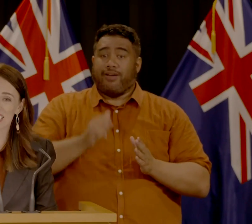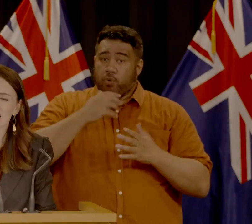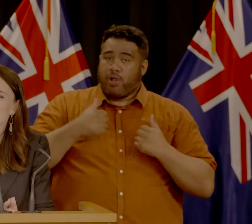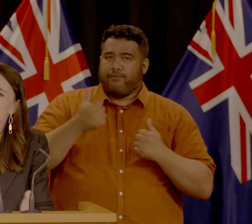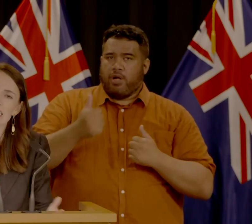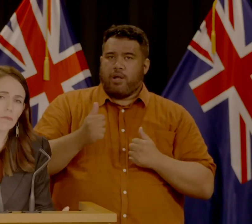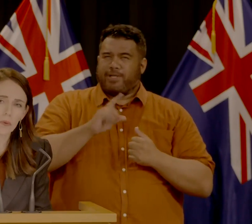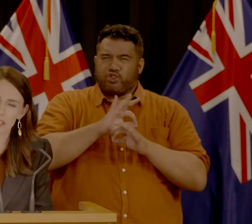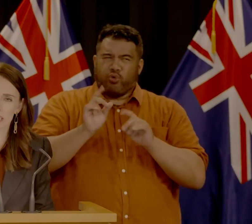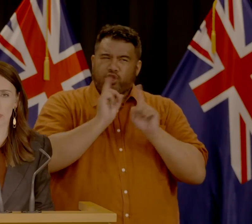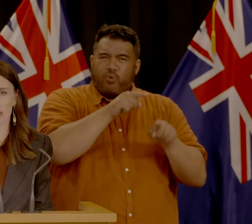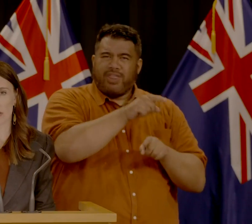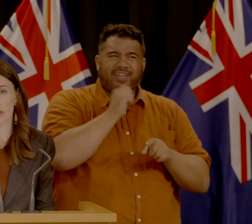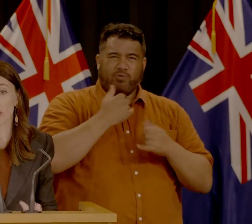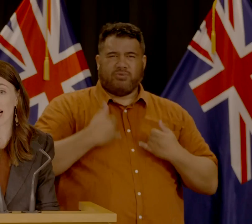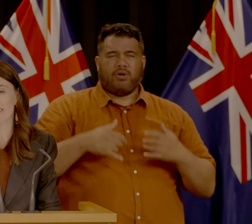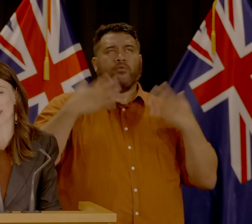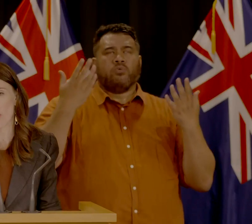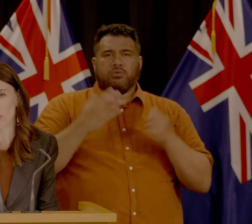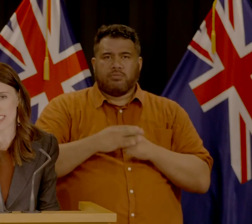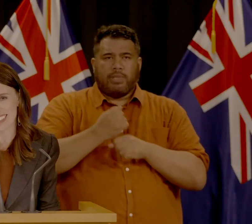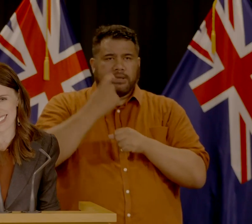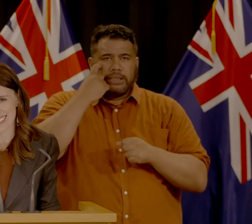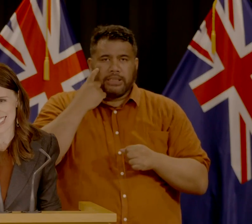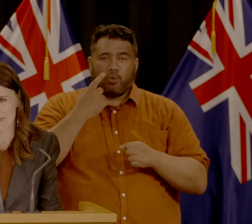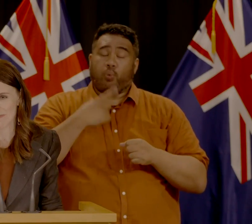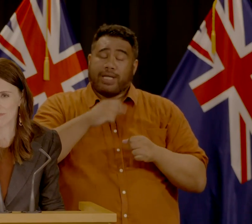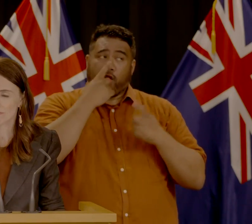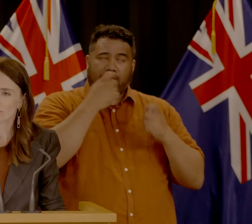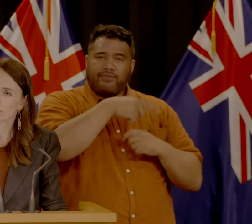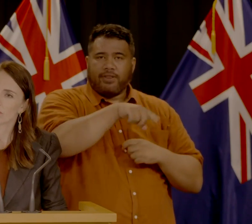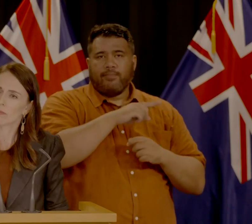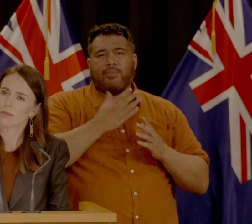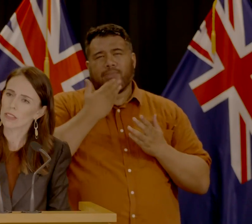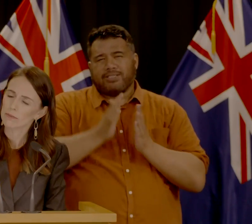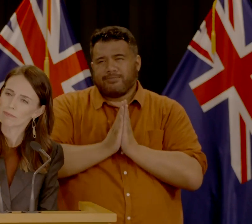care facility. These are simple things we can do to look after our older citizens.